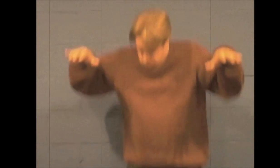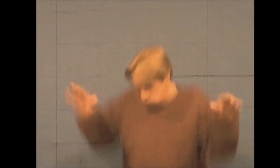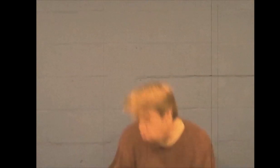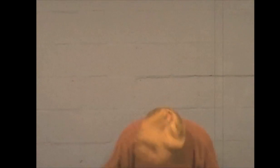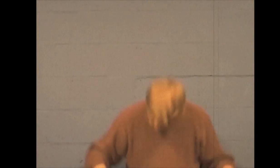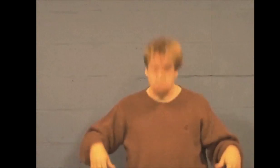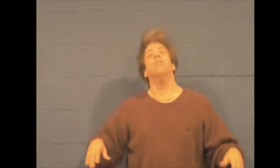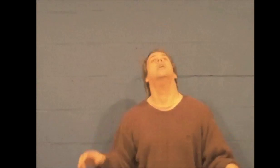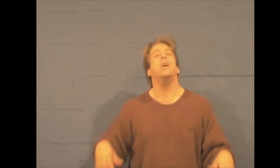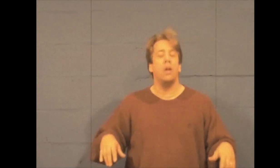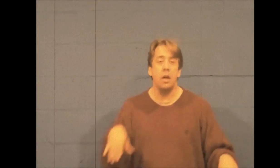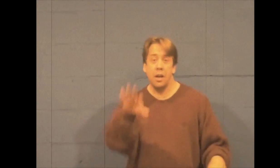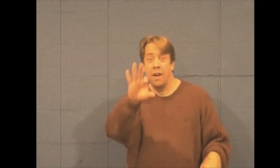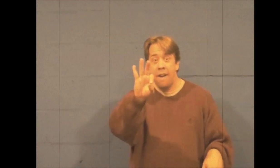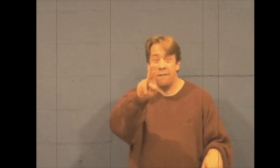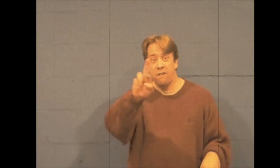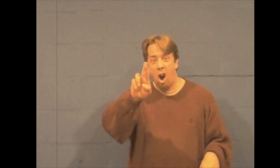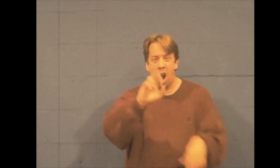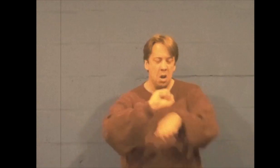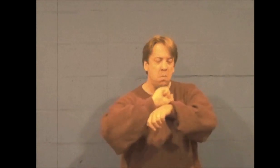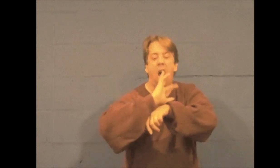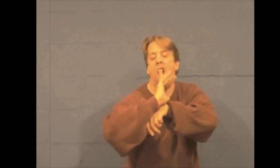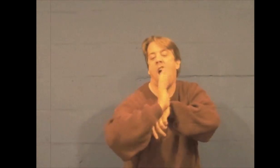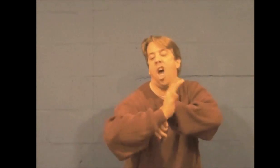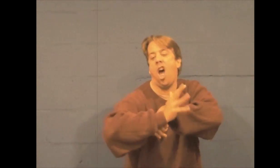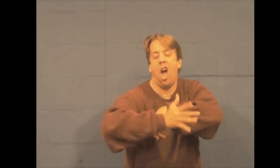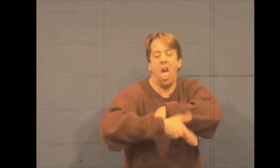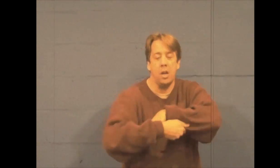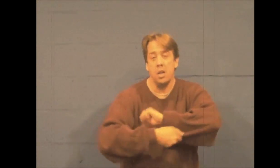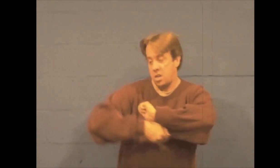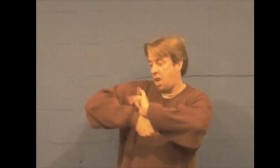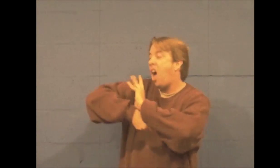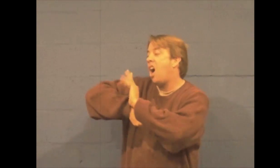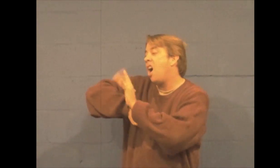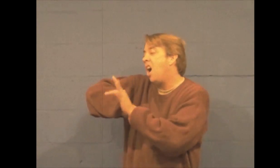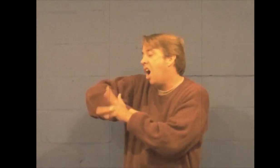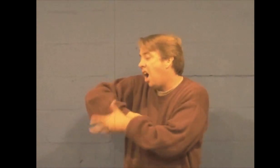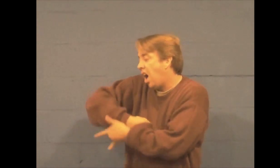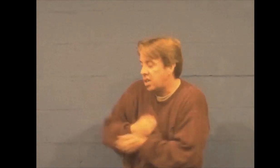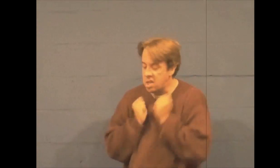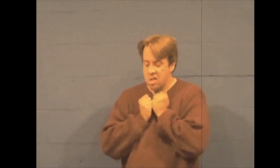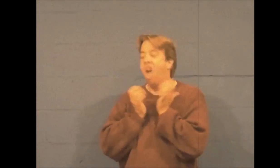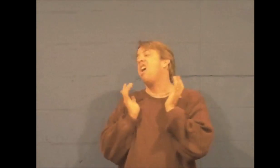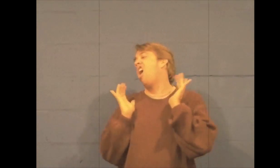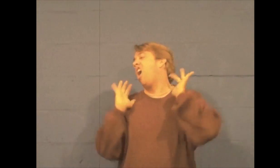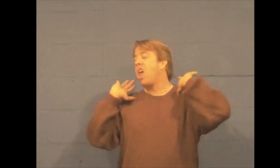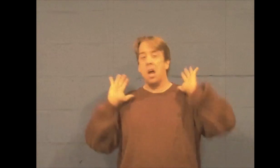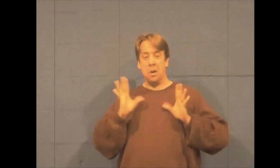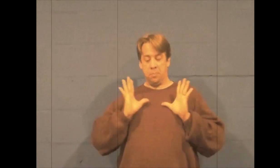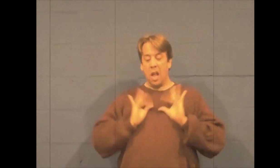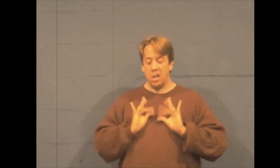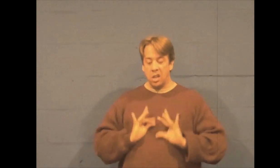And when he landed at the bottom with his furry white laced suit,